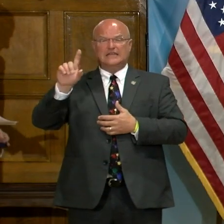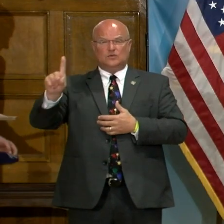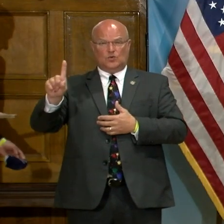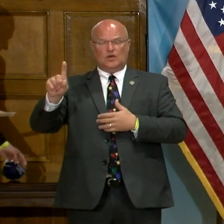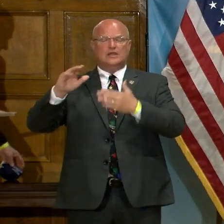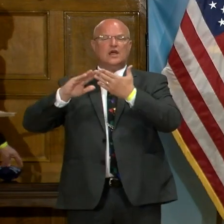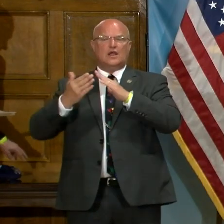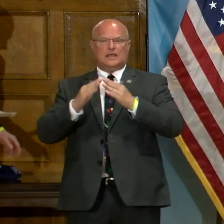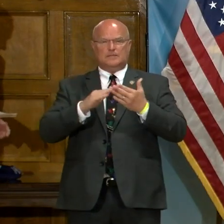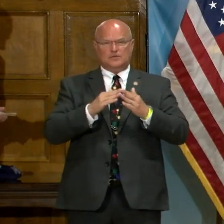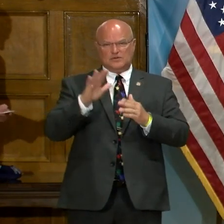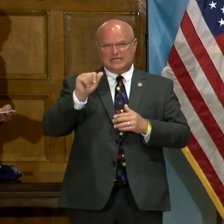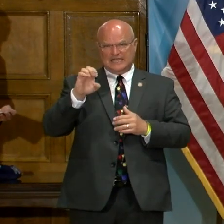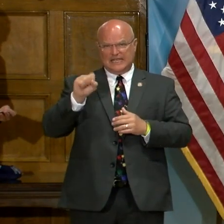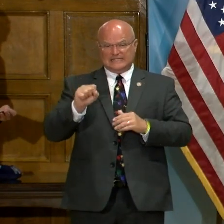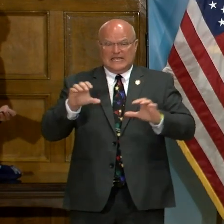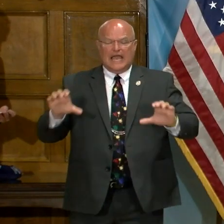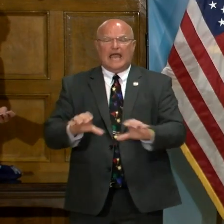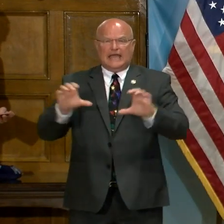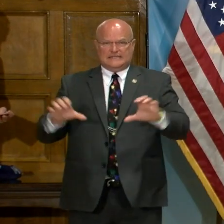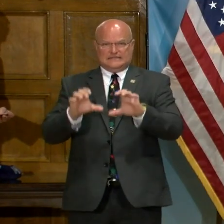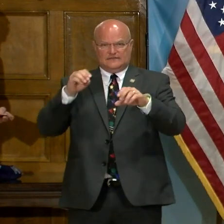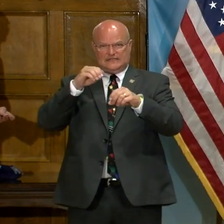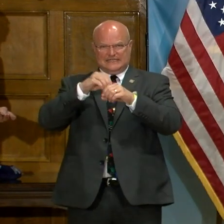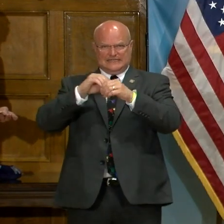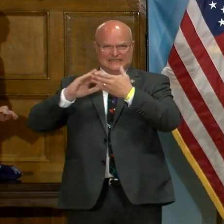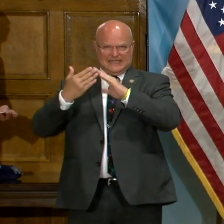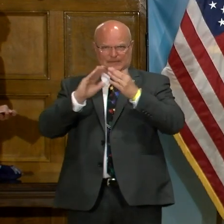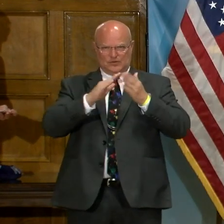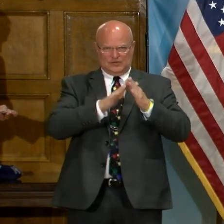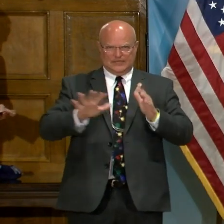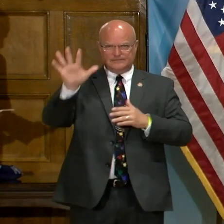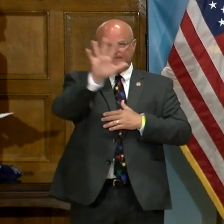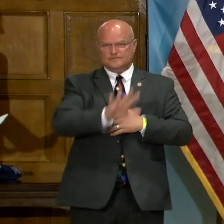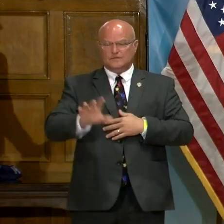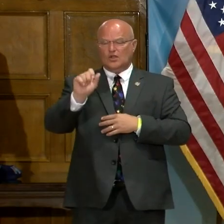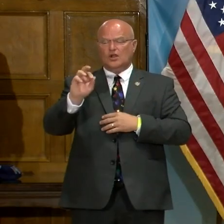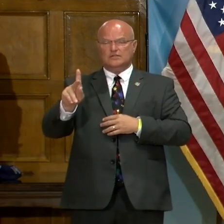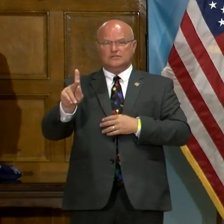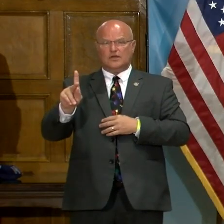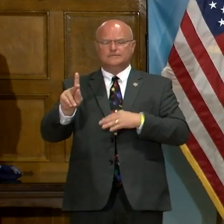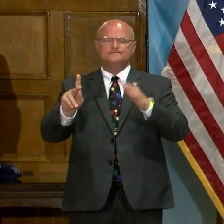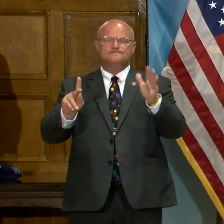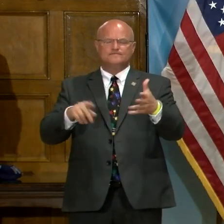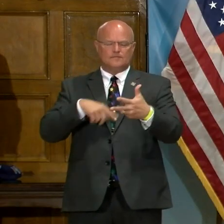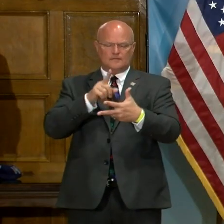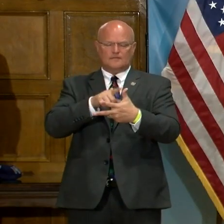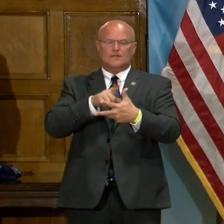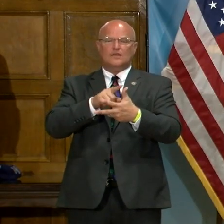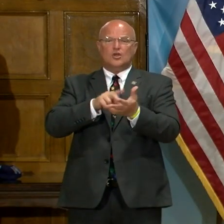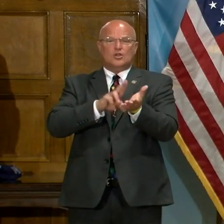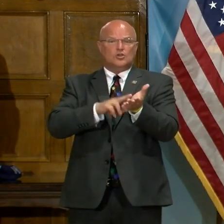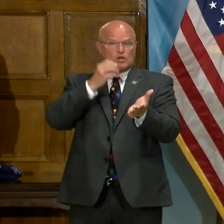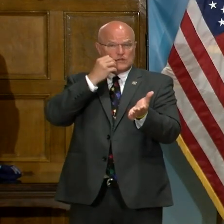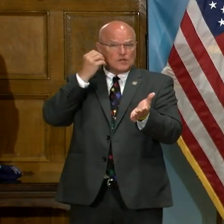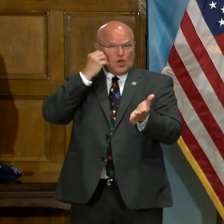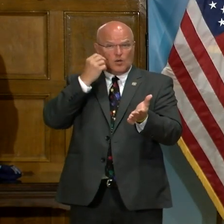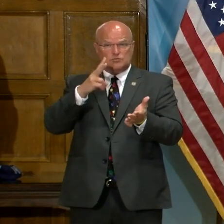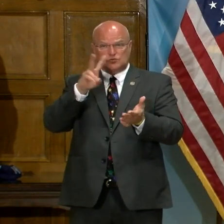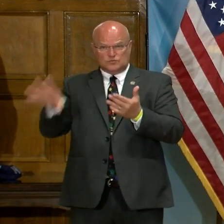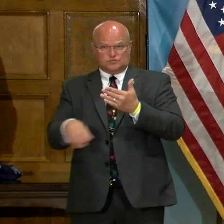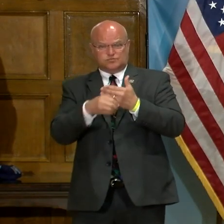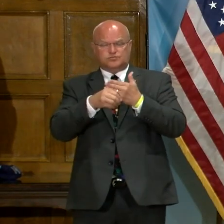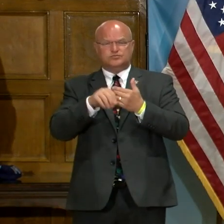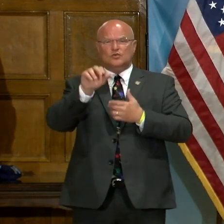1,191 are community cases, active cases in the community. In terms of nursing homes, we've had 2 additional cases, so we're